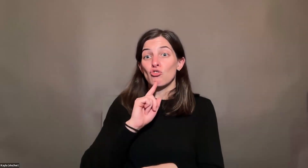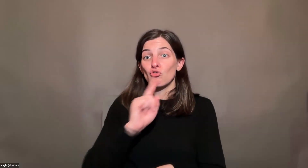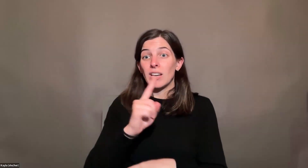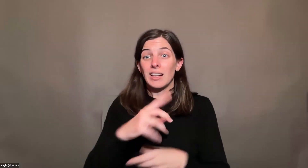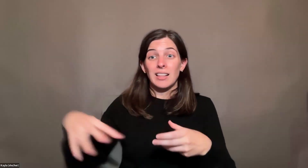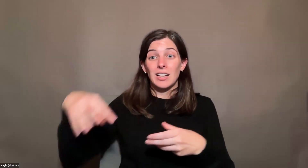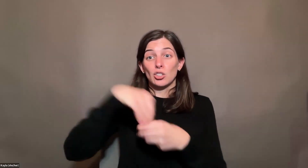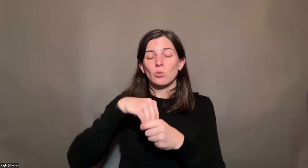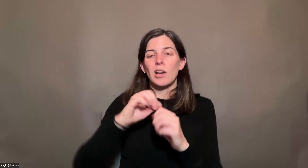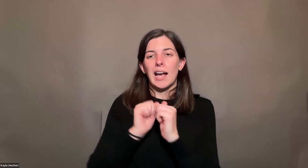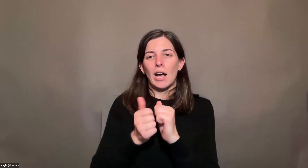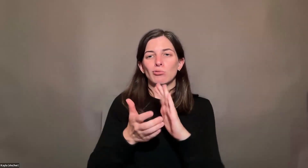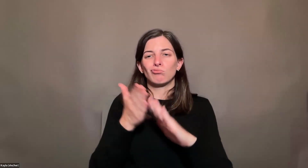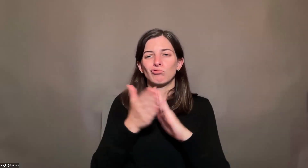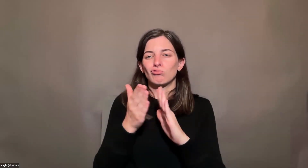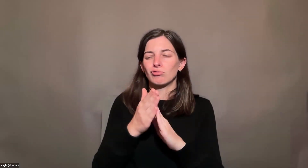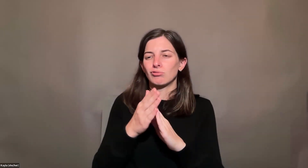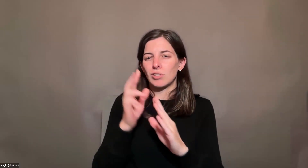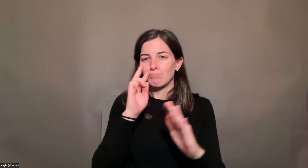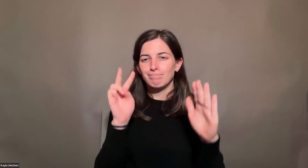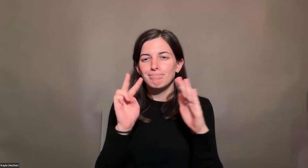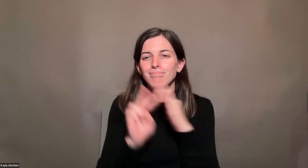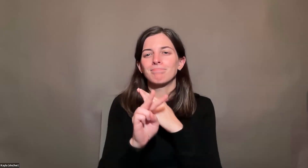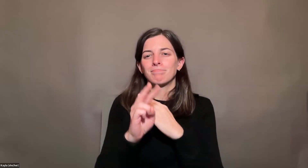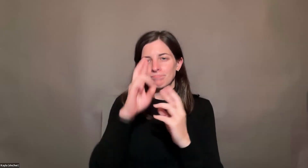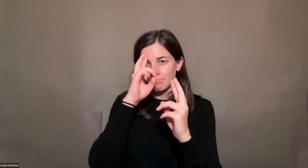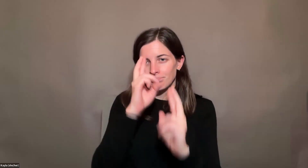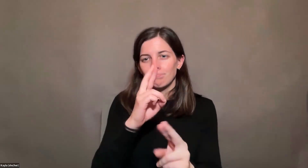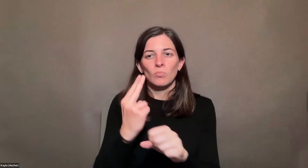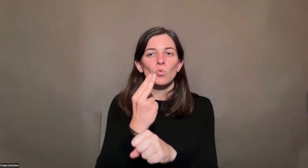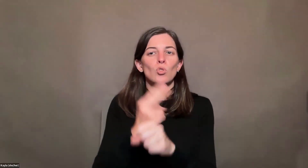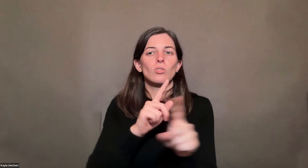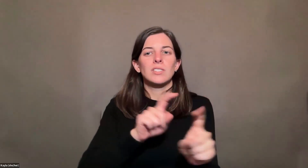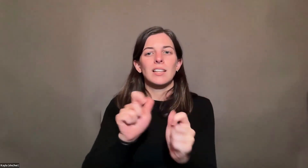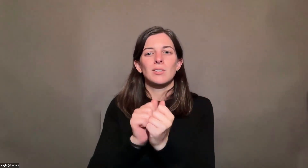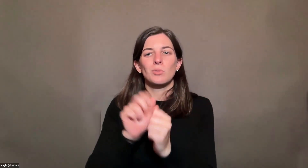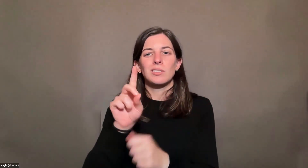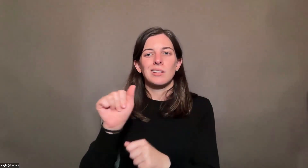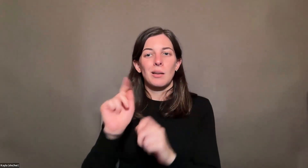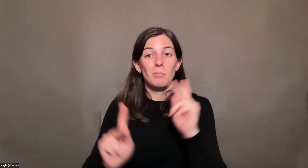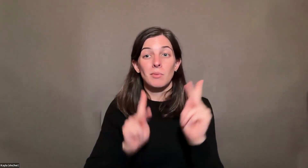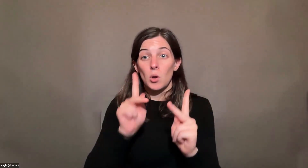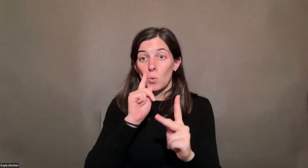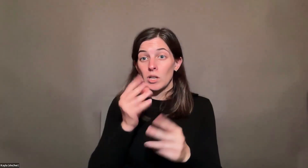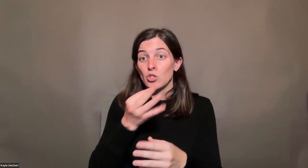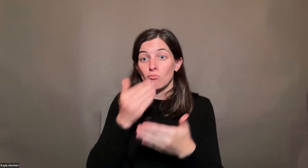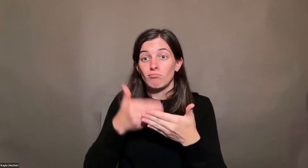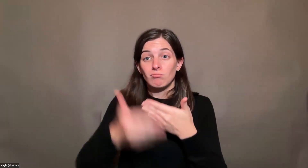run insightful and respectful user testing with disabled people. That's coming up with Lucy Collins